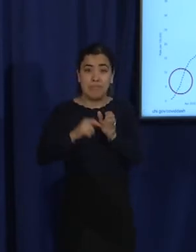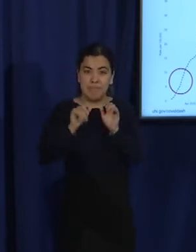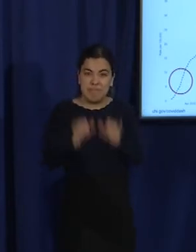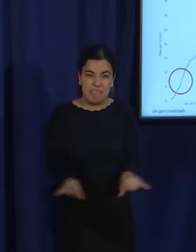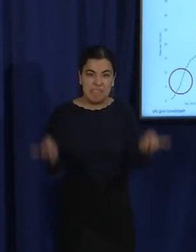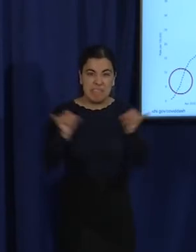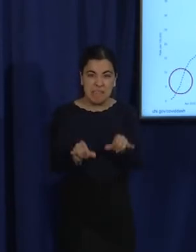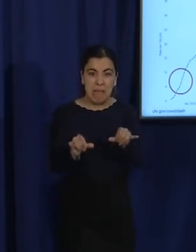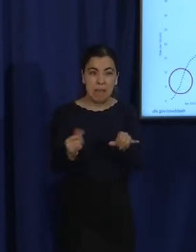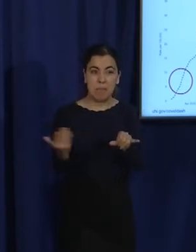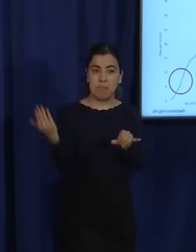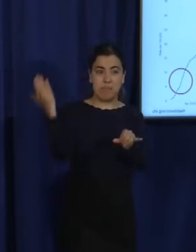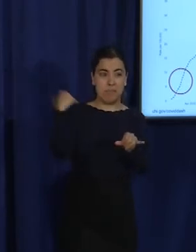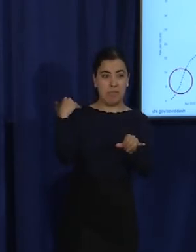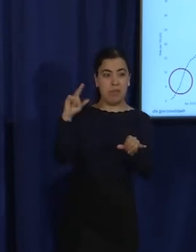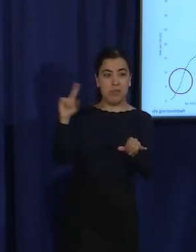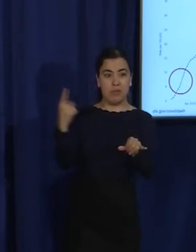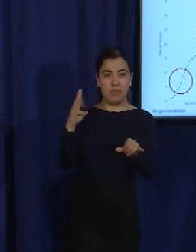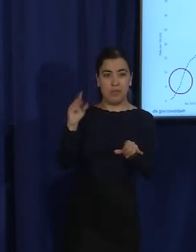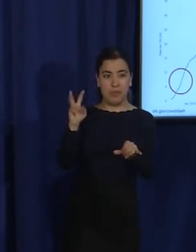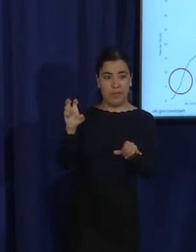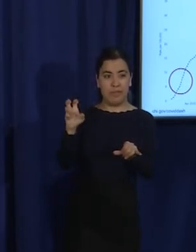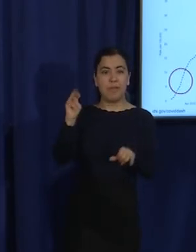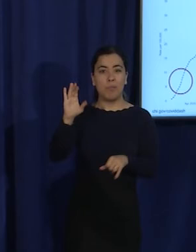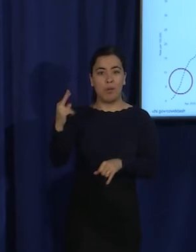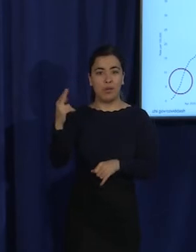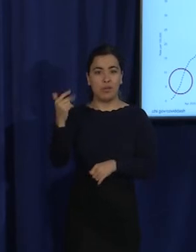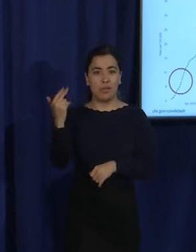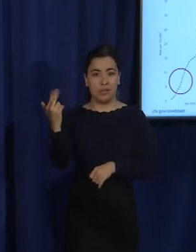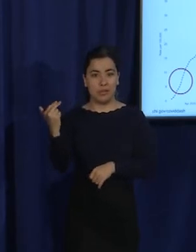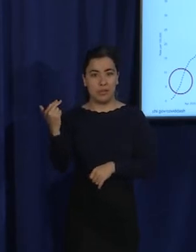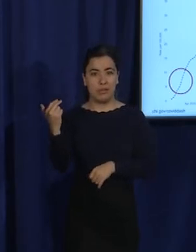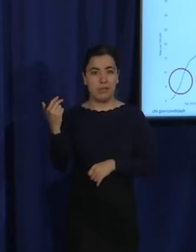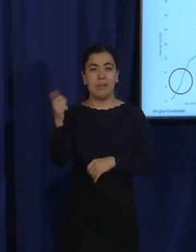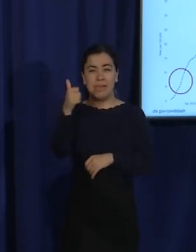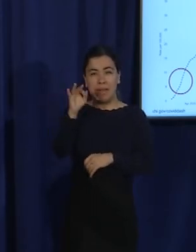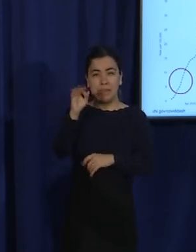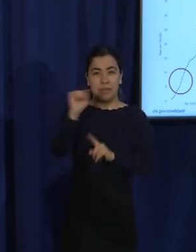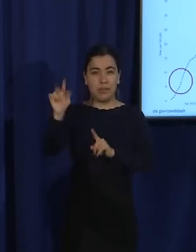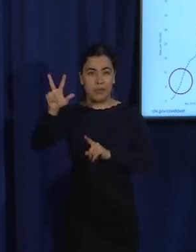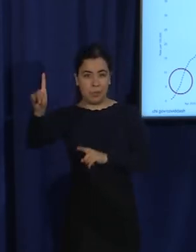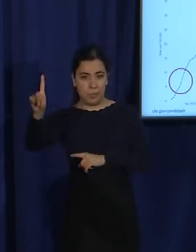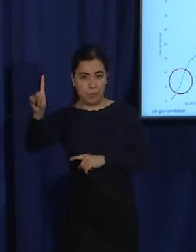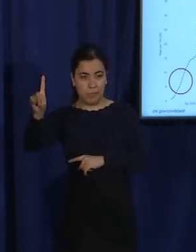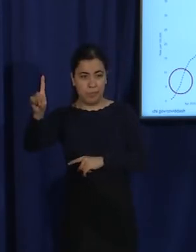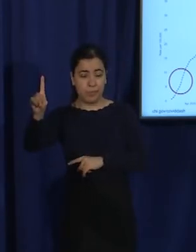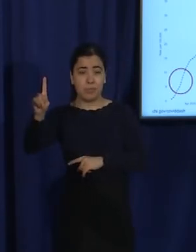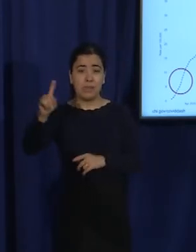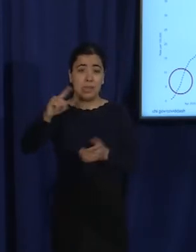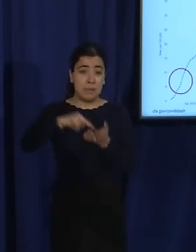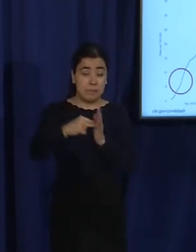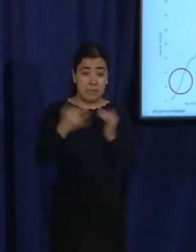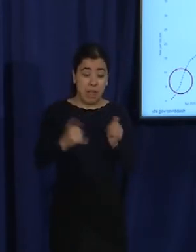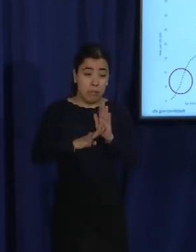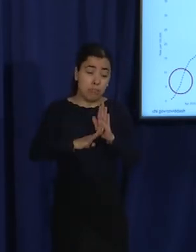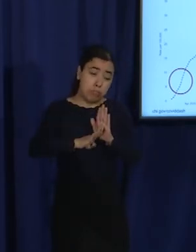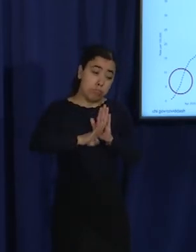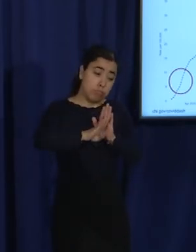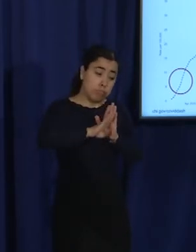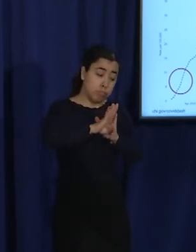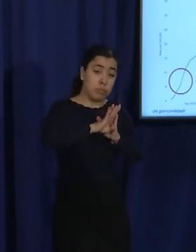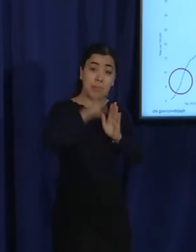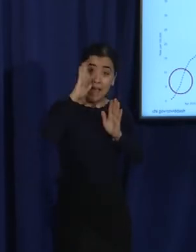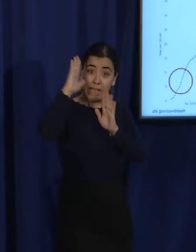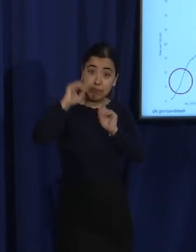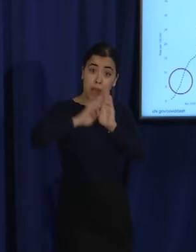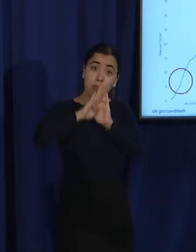19 and 31. It's not shown significant signs of slowing, and we are now at a doubling time of 9 days.